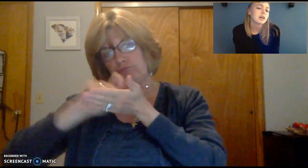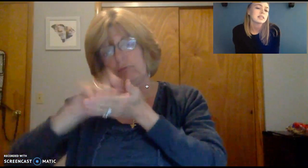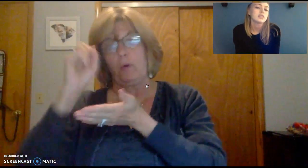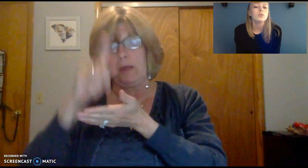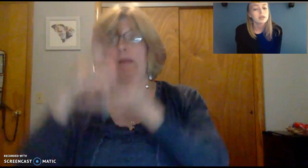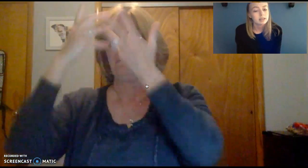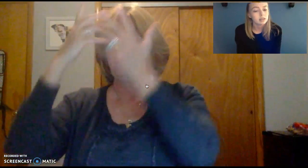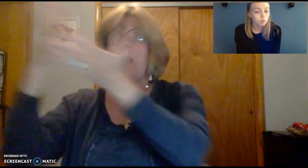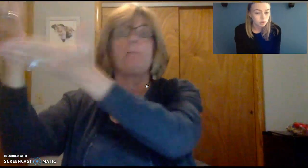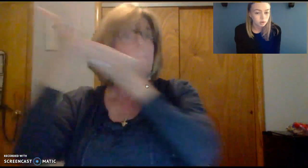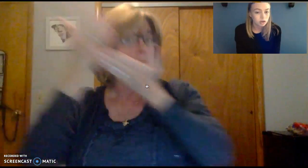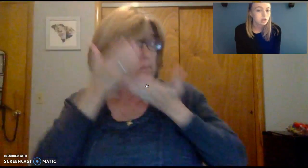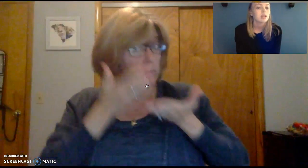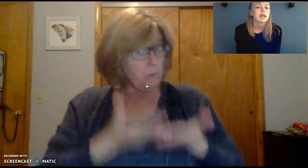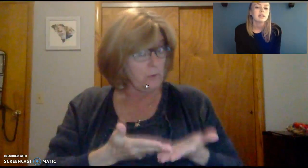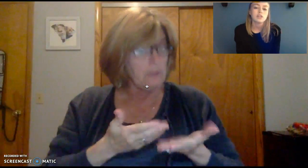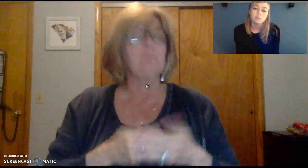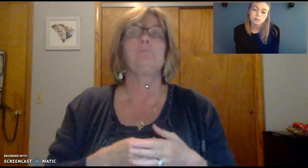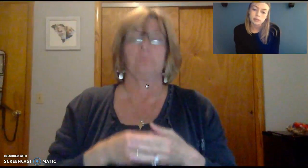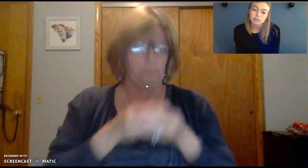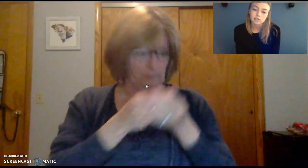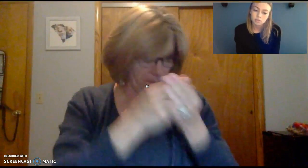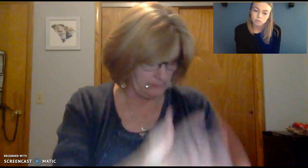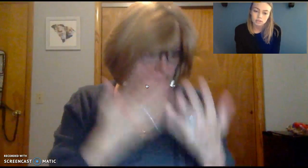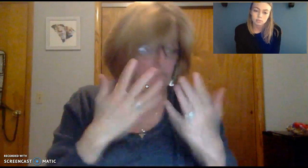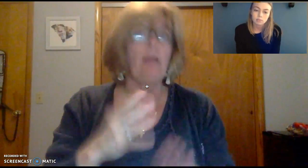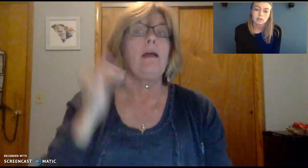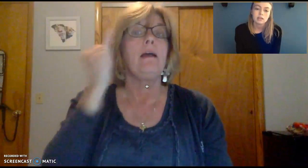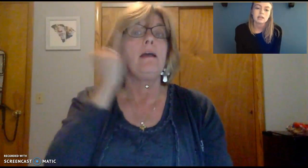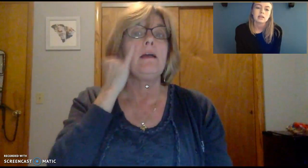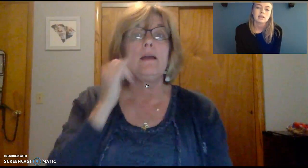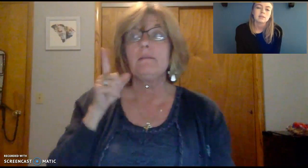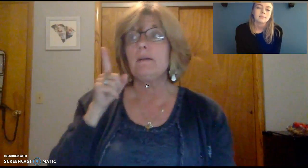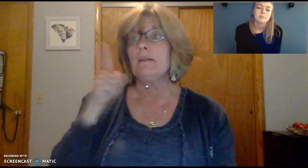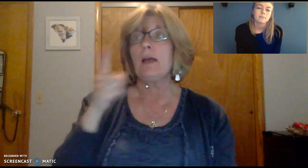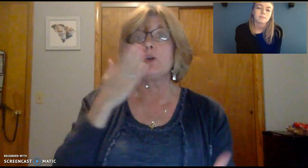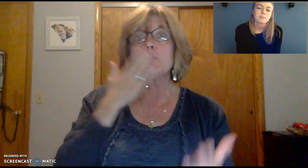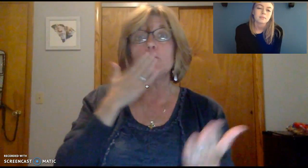French fries, and you write down their order, and then you bring back the food with you.